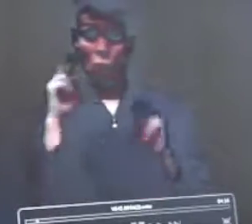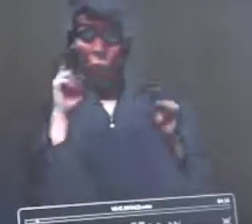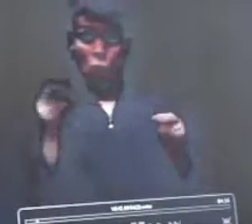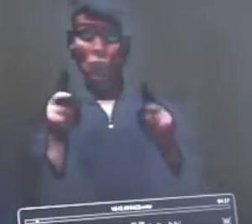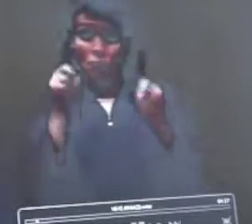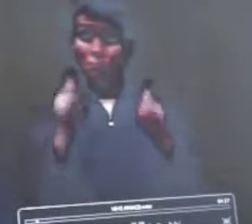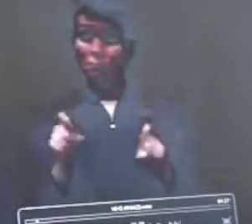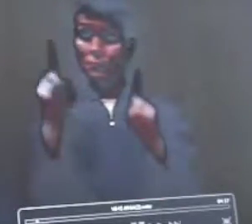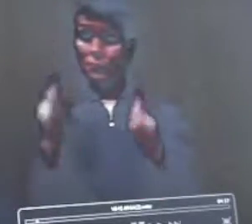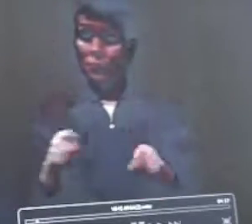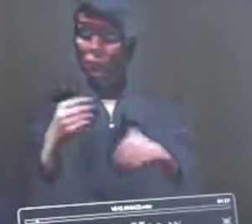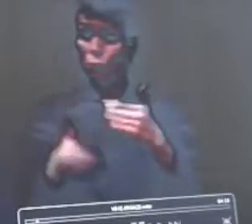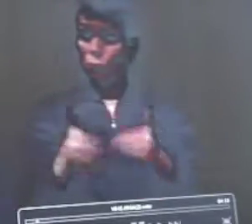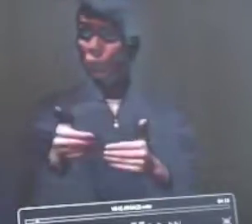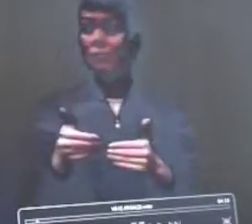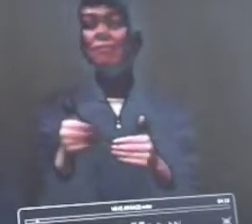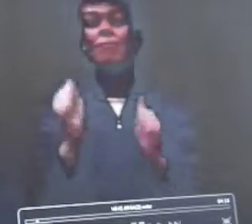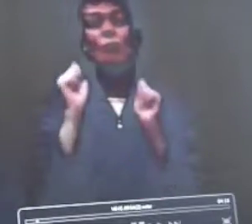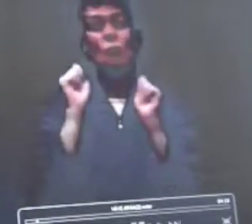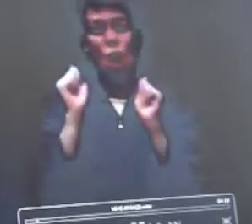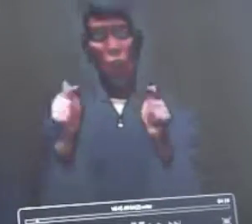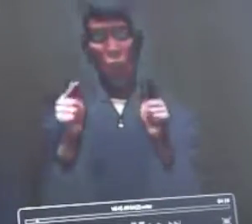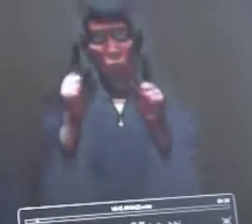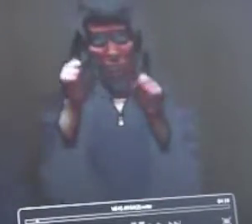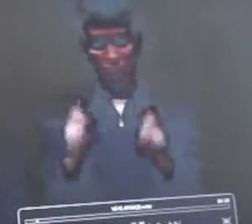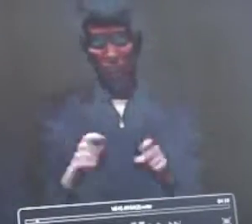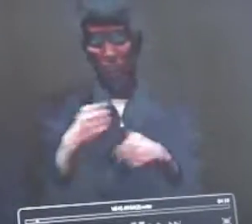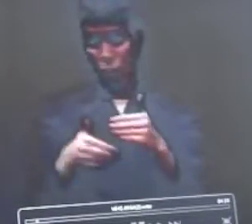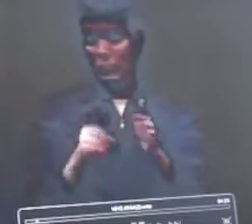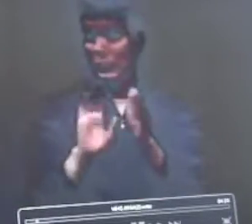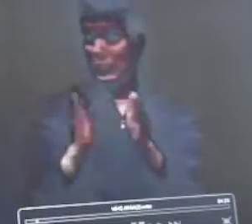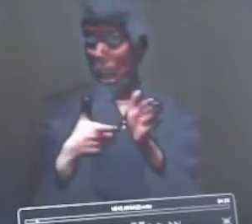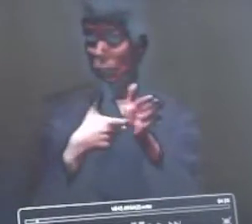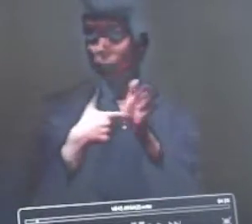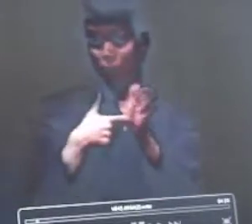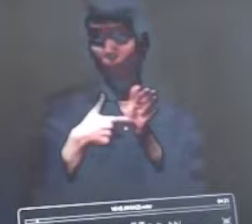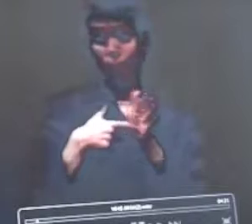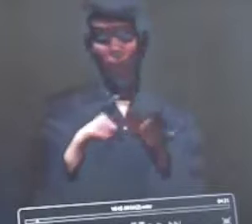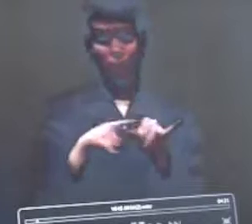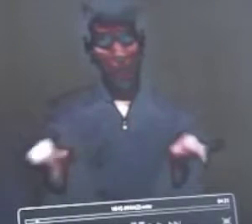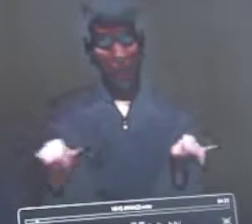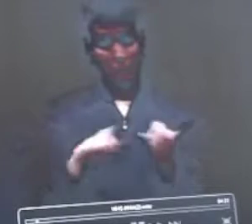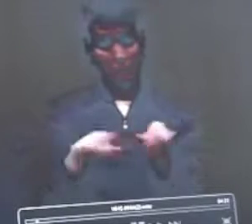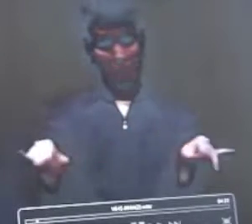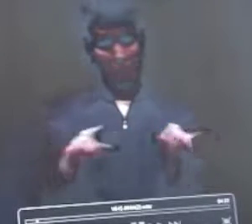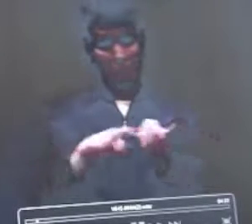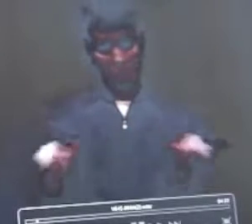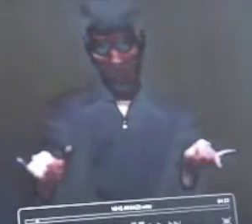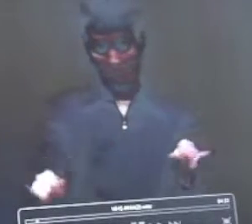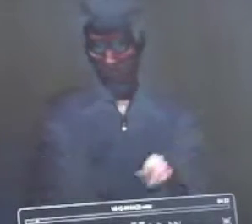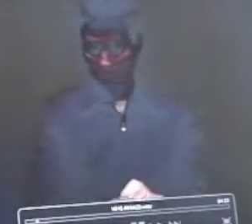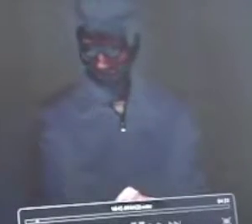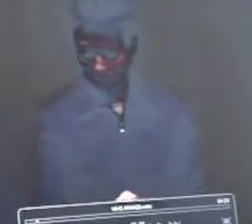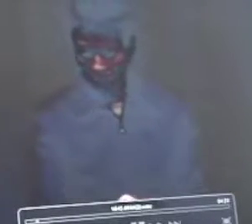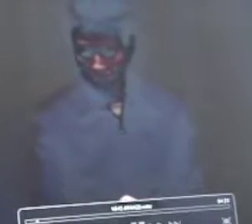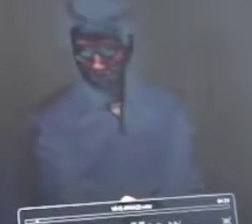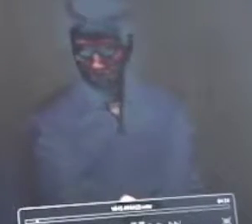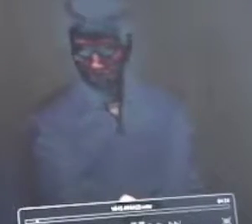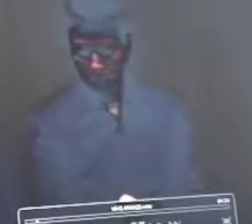interpreting works. And if you look at the testing process as well, all of the testings and screenings